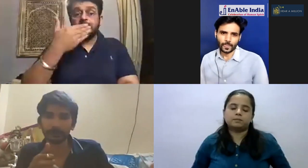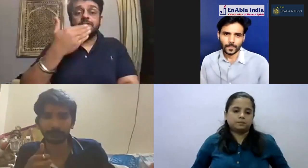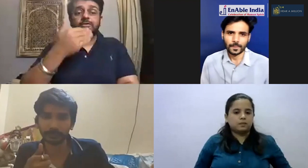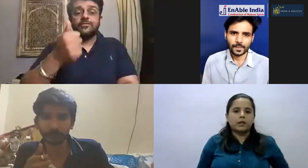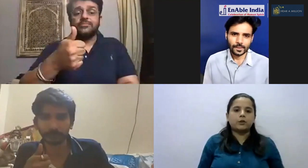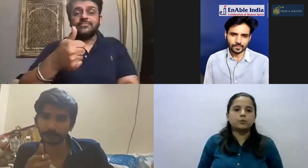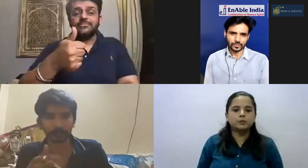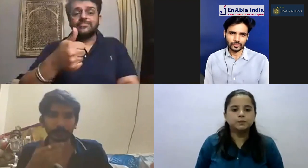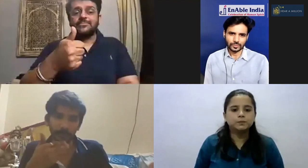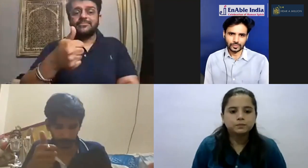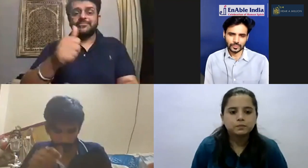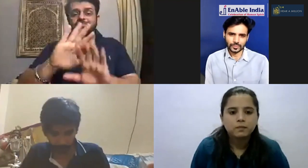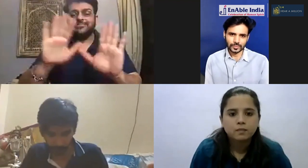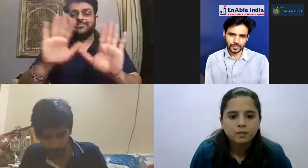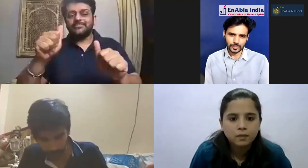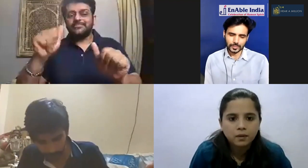okay, thank you.